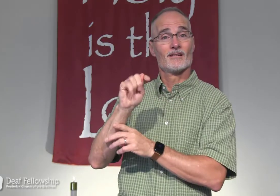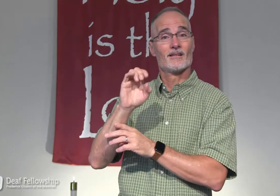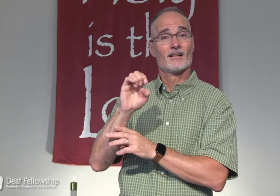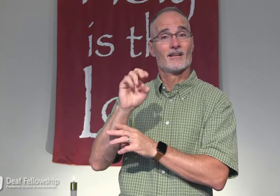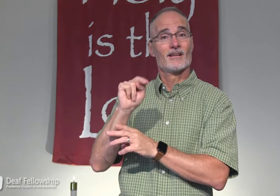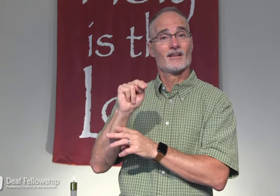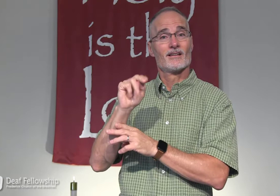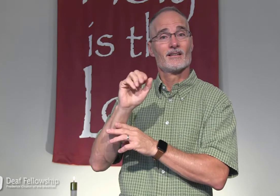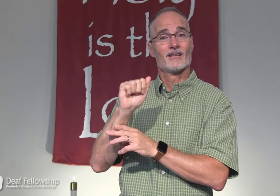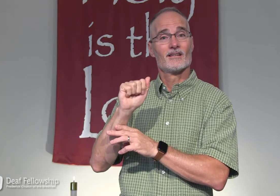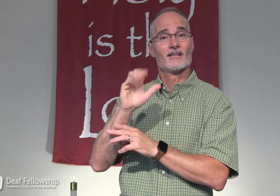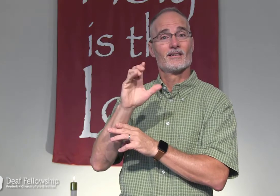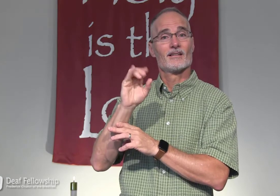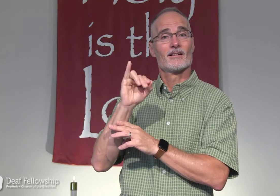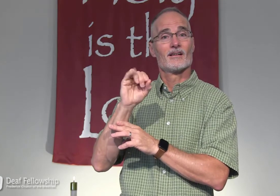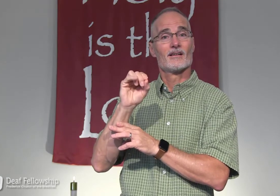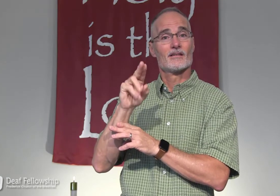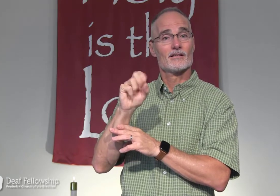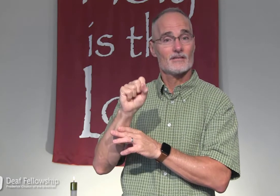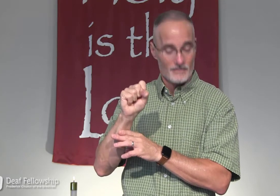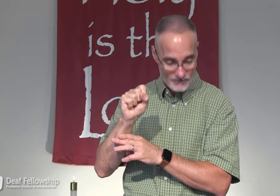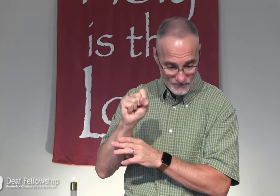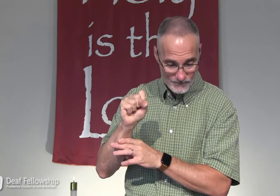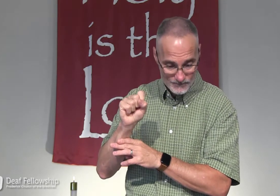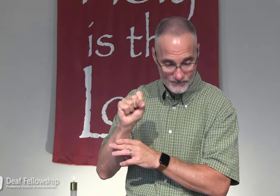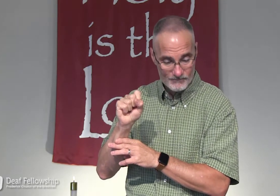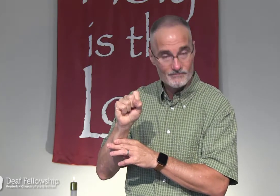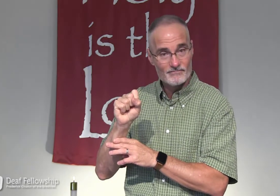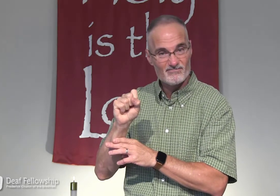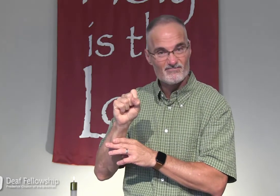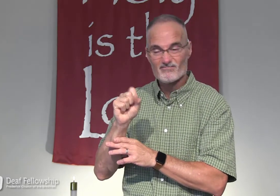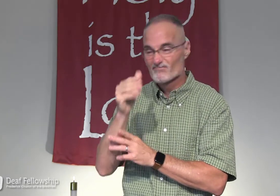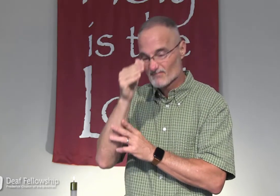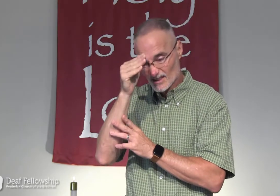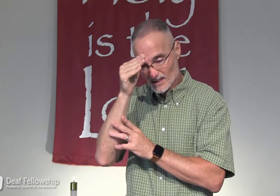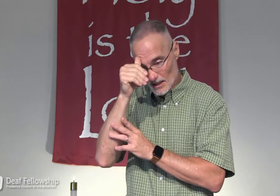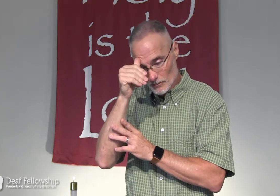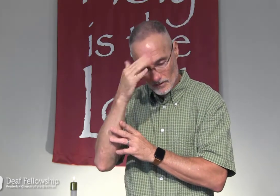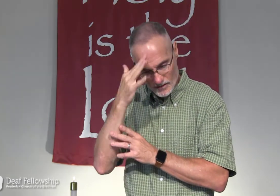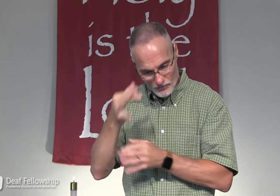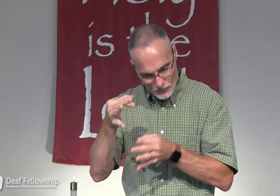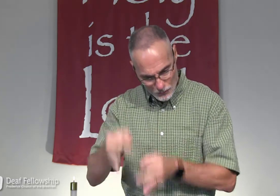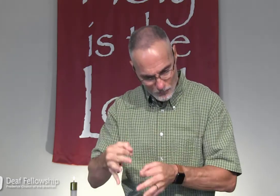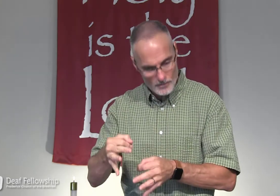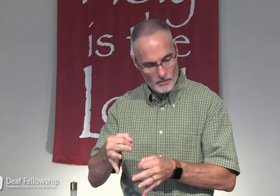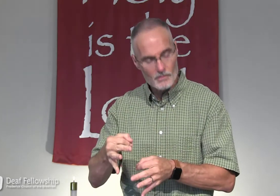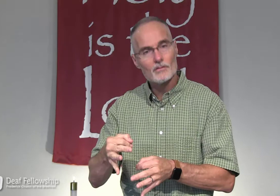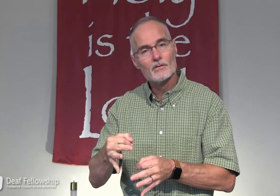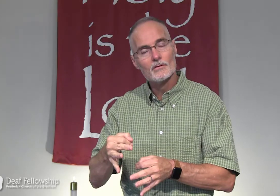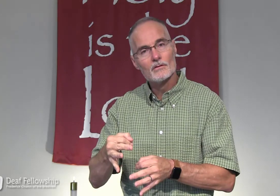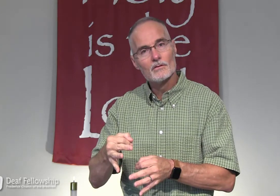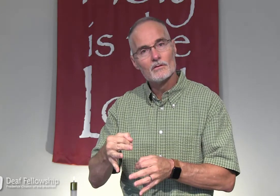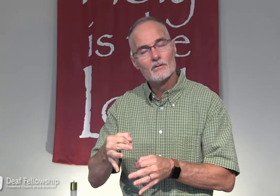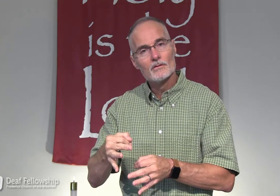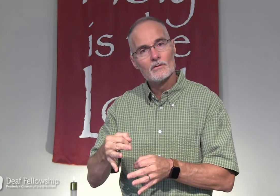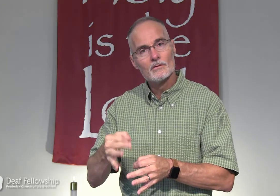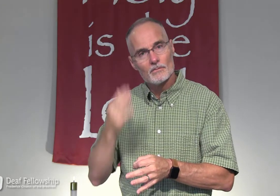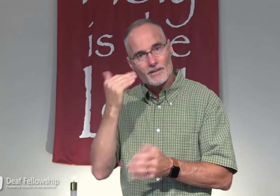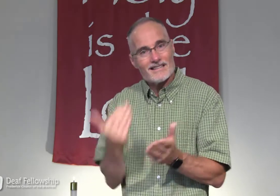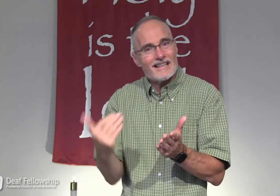The English word is tenacious. It's a stubborn